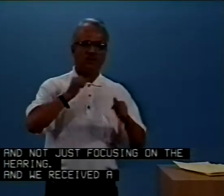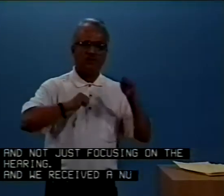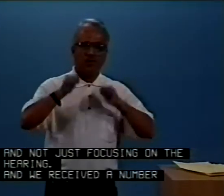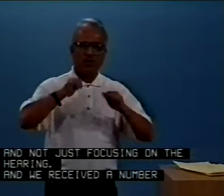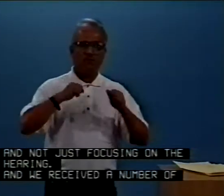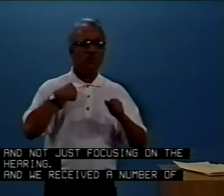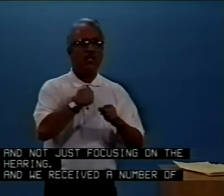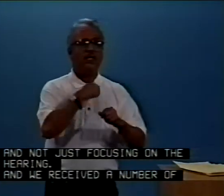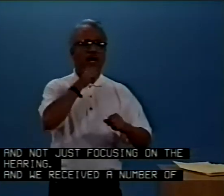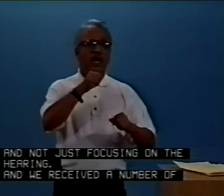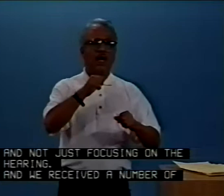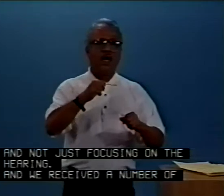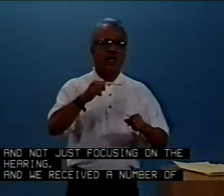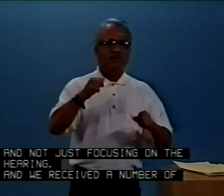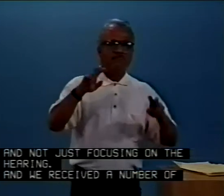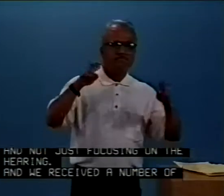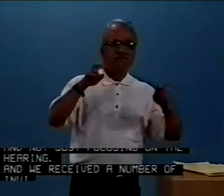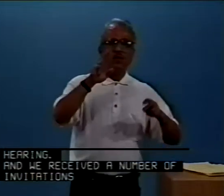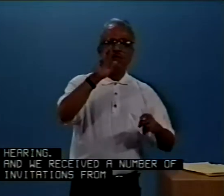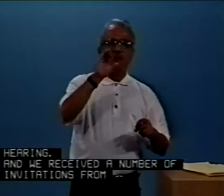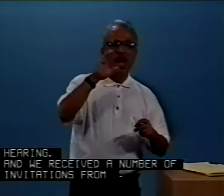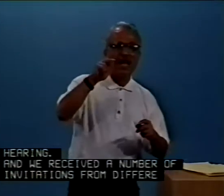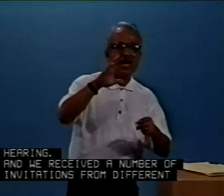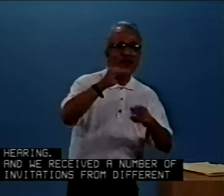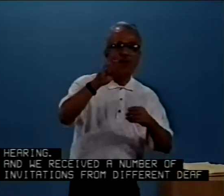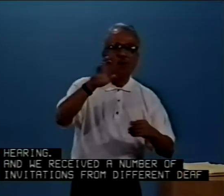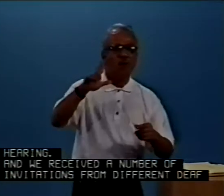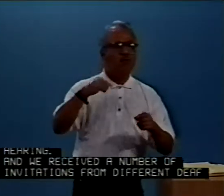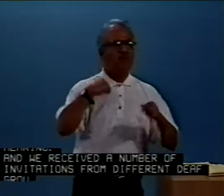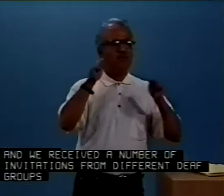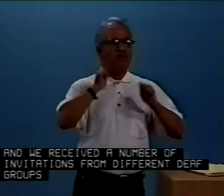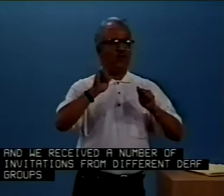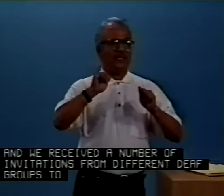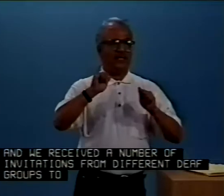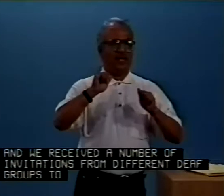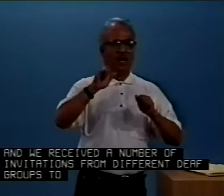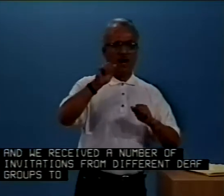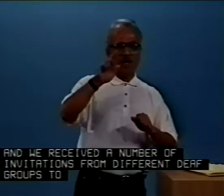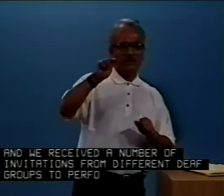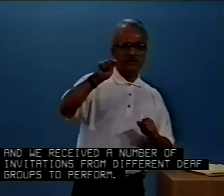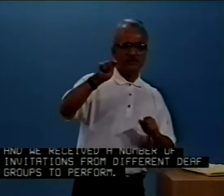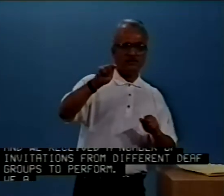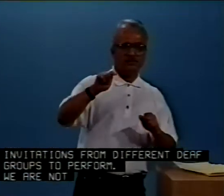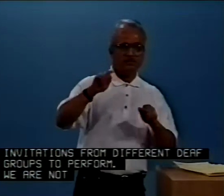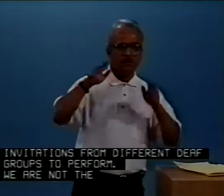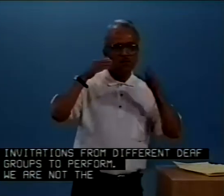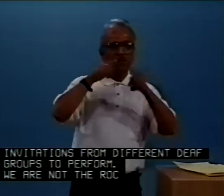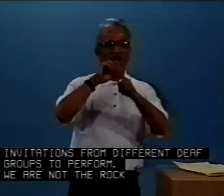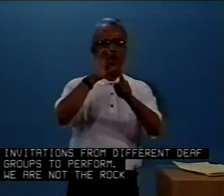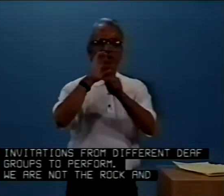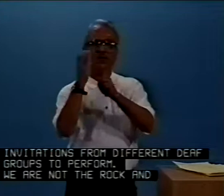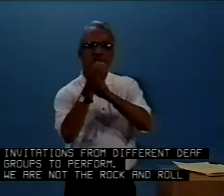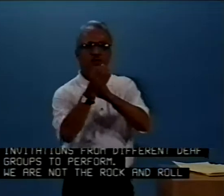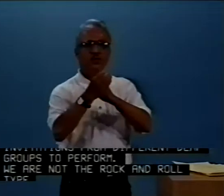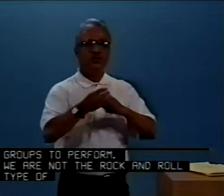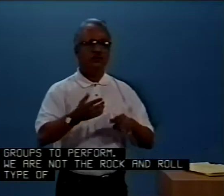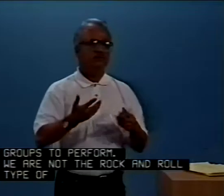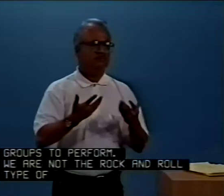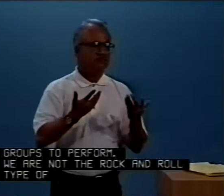from different deaf groups to perform. We're not the rock and roll type of performers. It's more of an art reflecting the